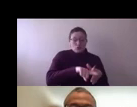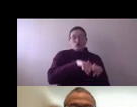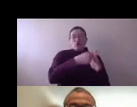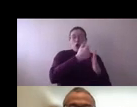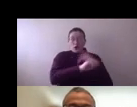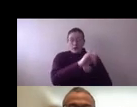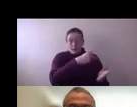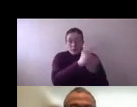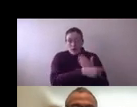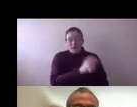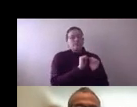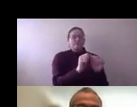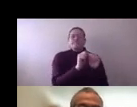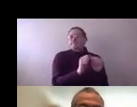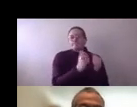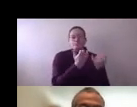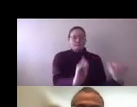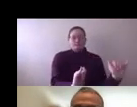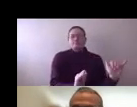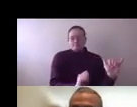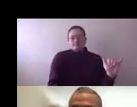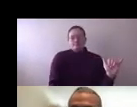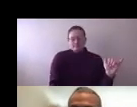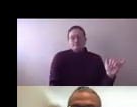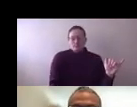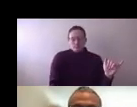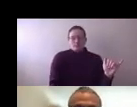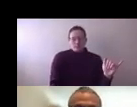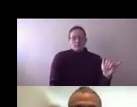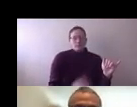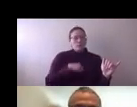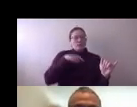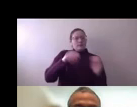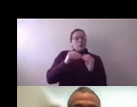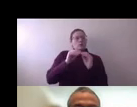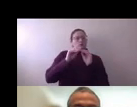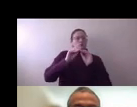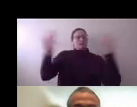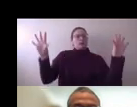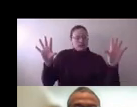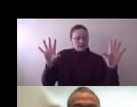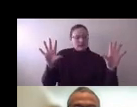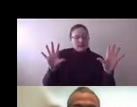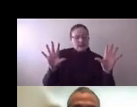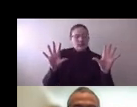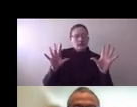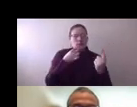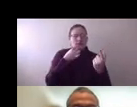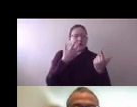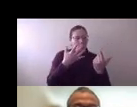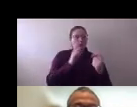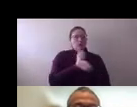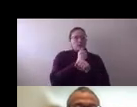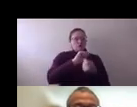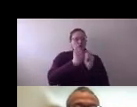program have continued. And so we need more transparency to see what actual changes